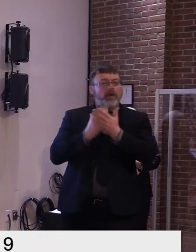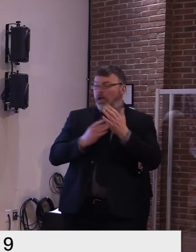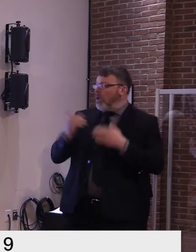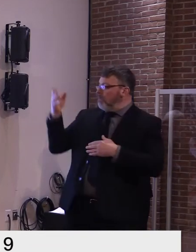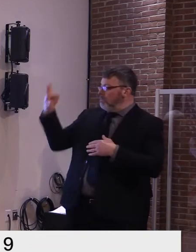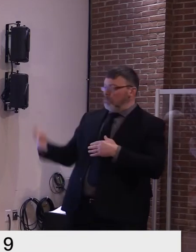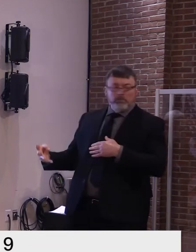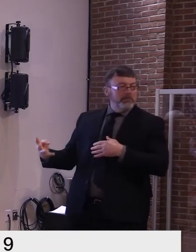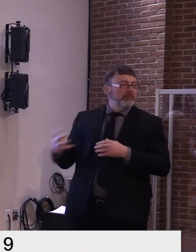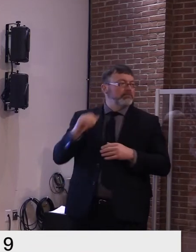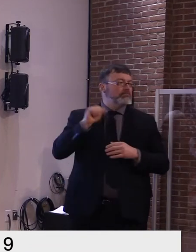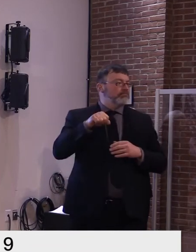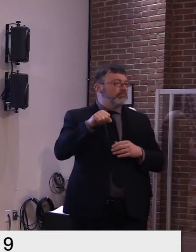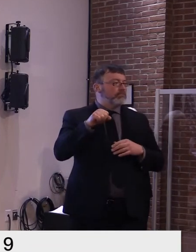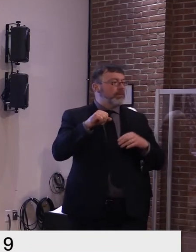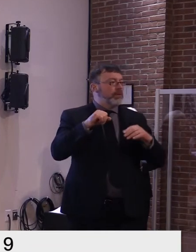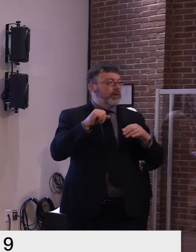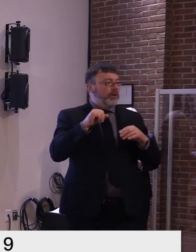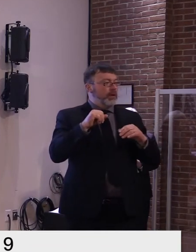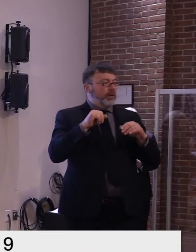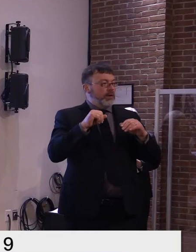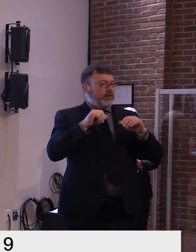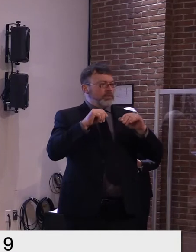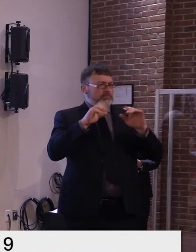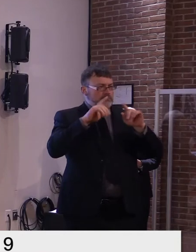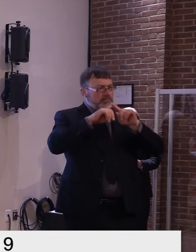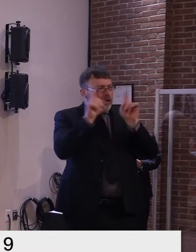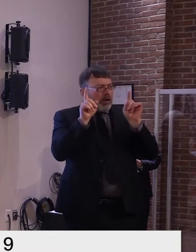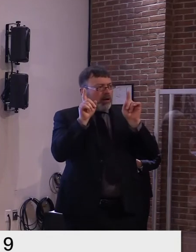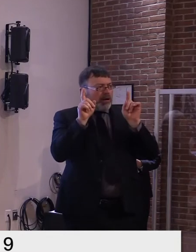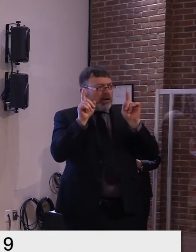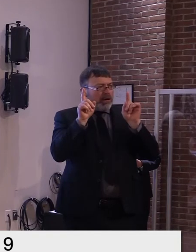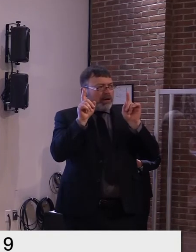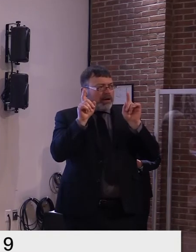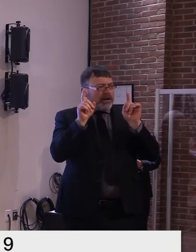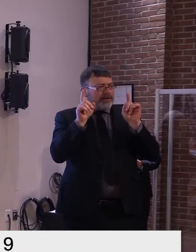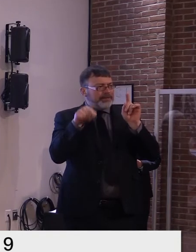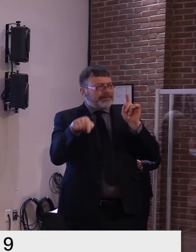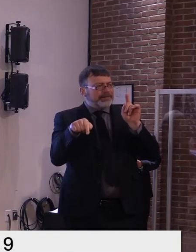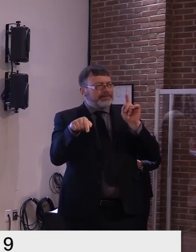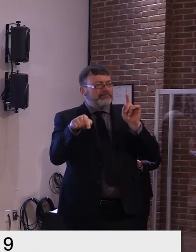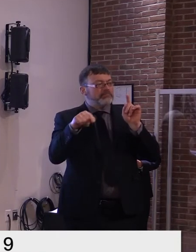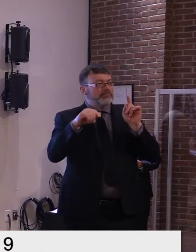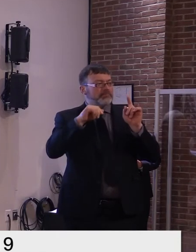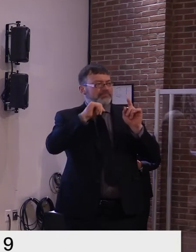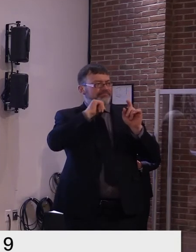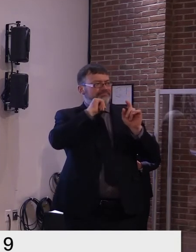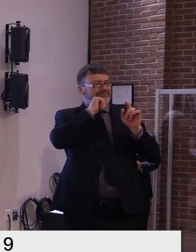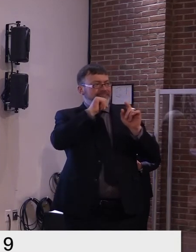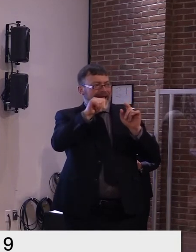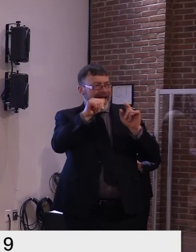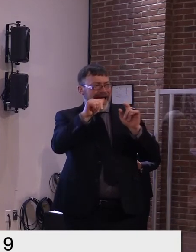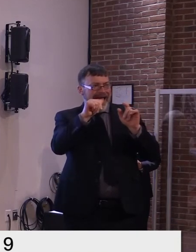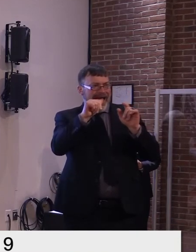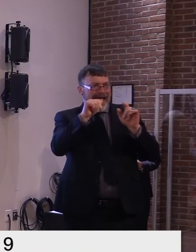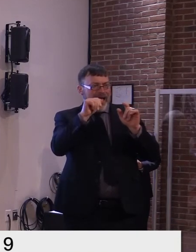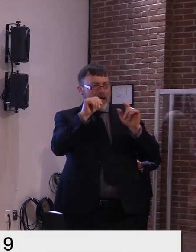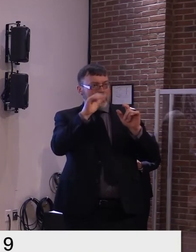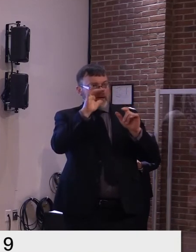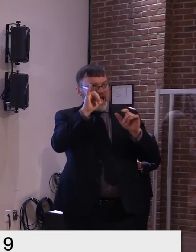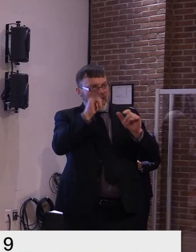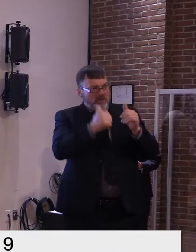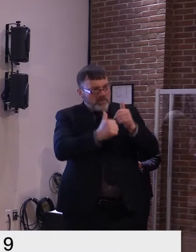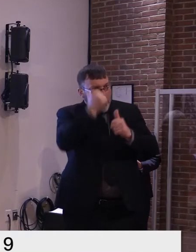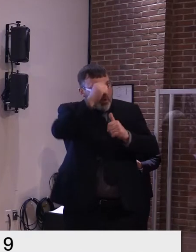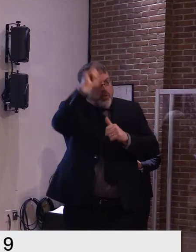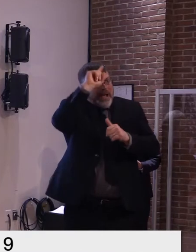but they are not by any means the major proportion anymore. And as you know, when we